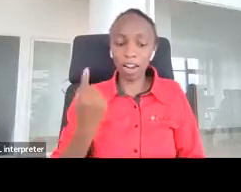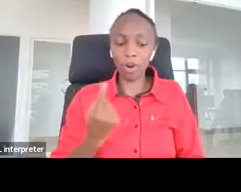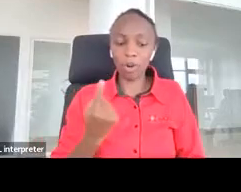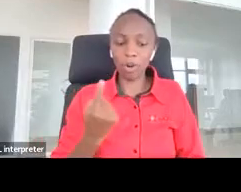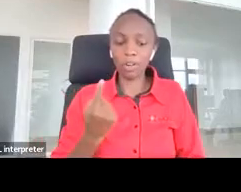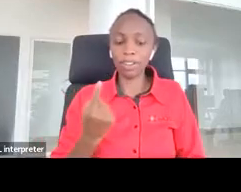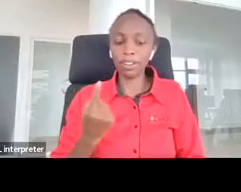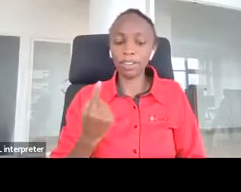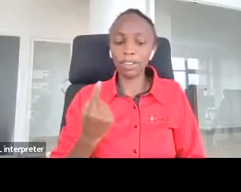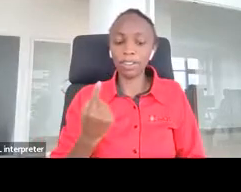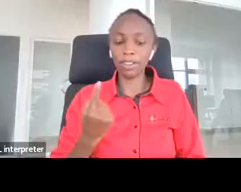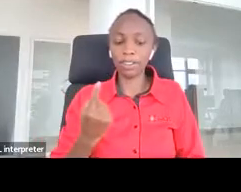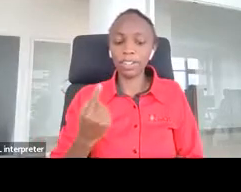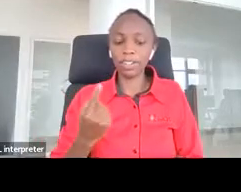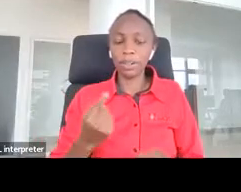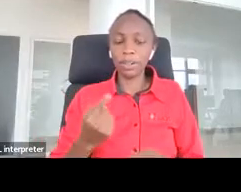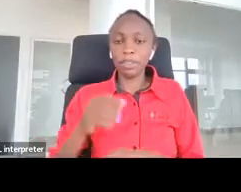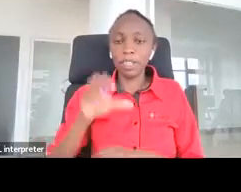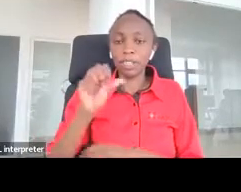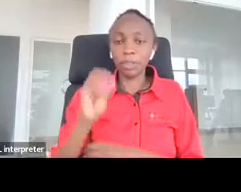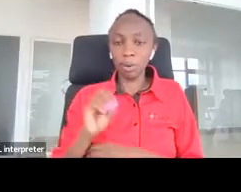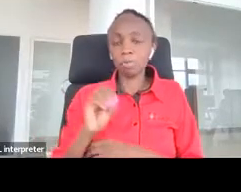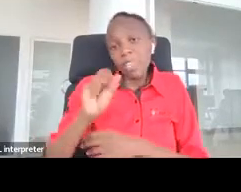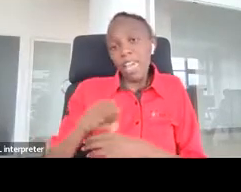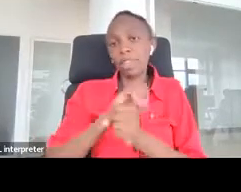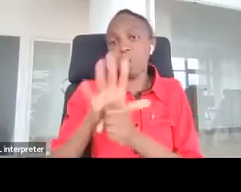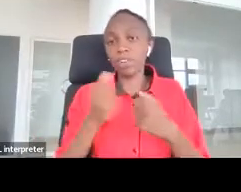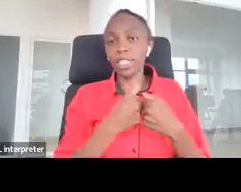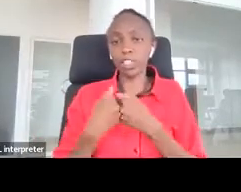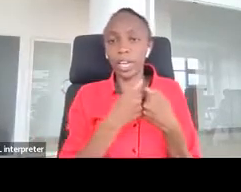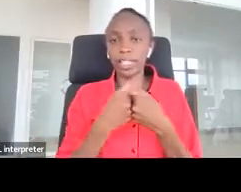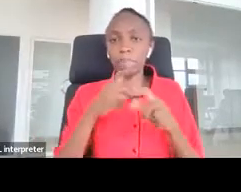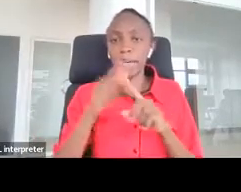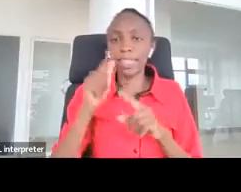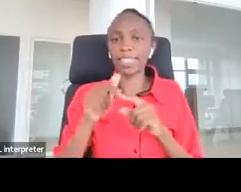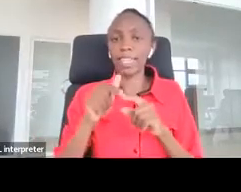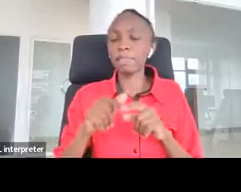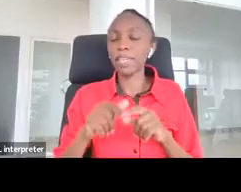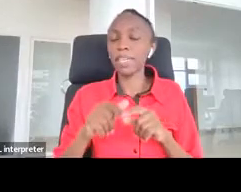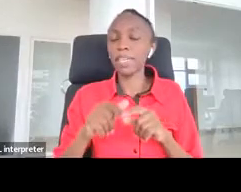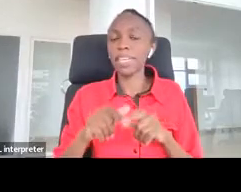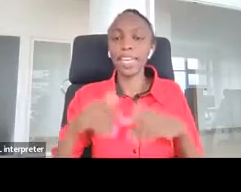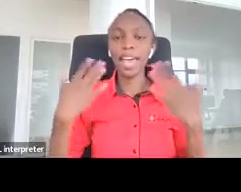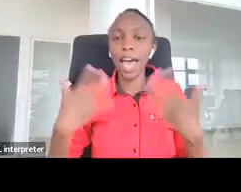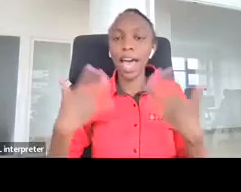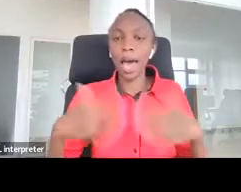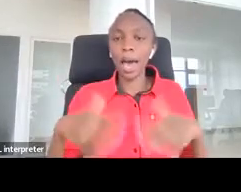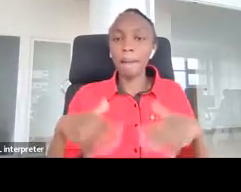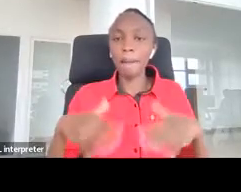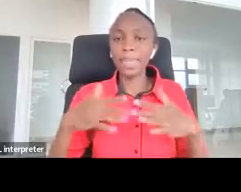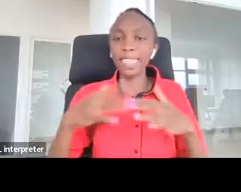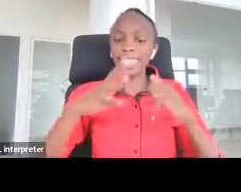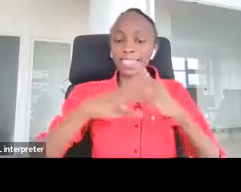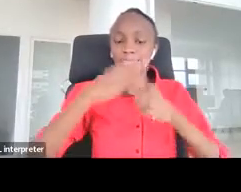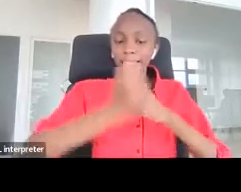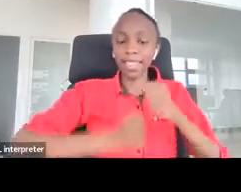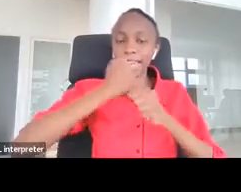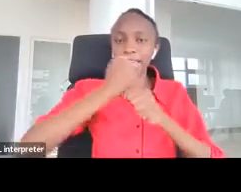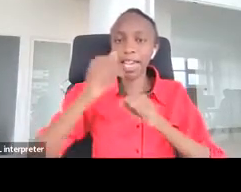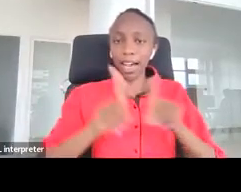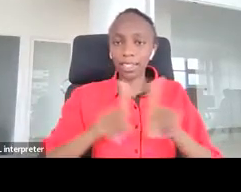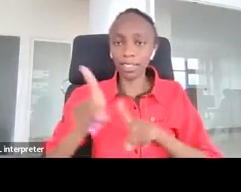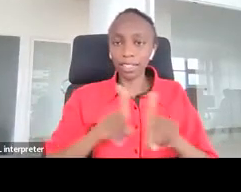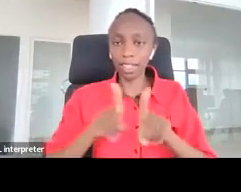challenges, is an amazing 9-year journey. I mean, we have to thank, we have